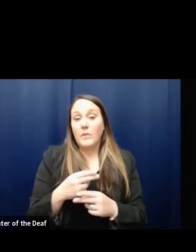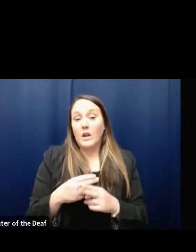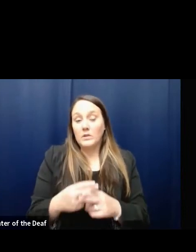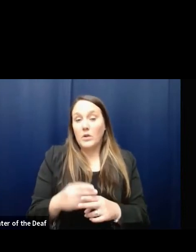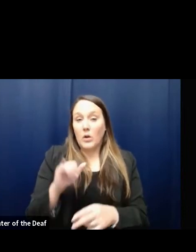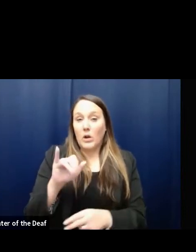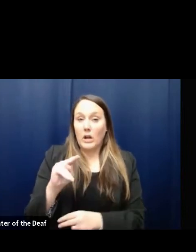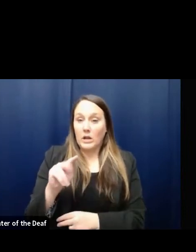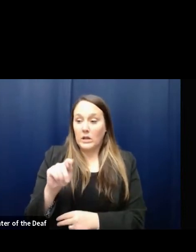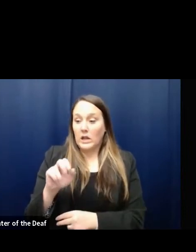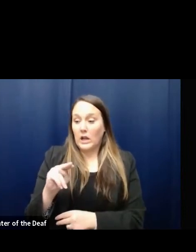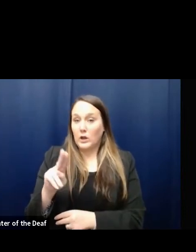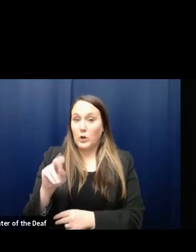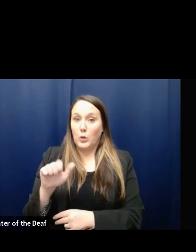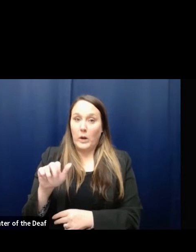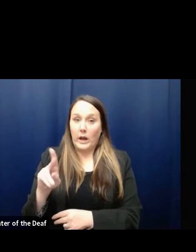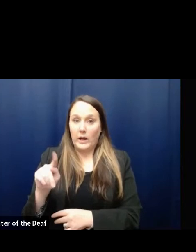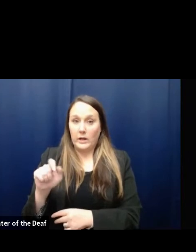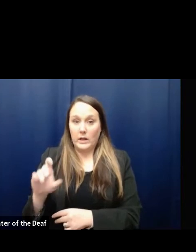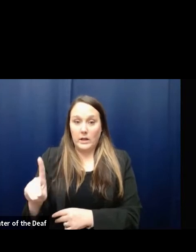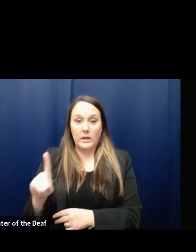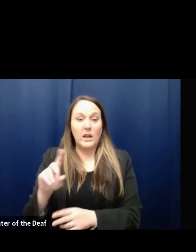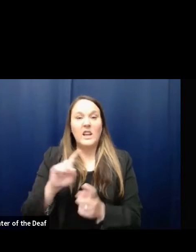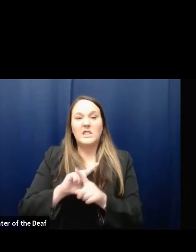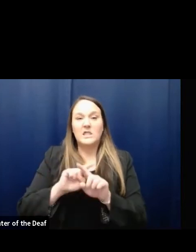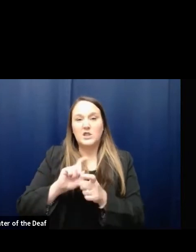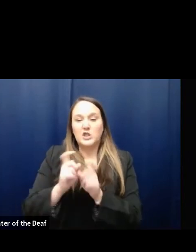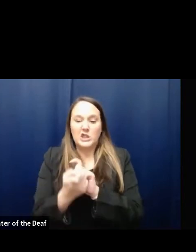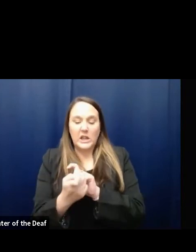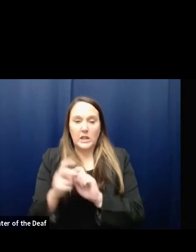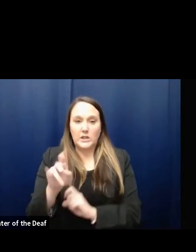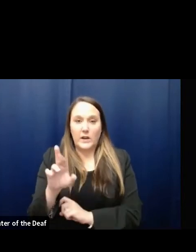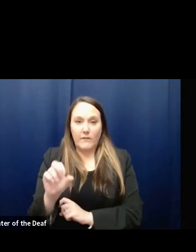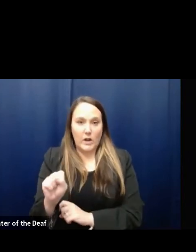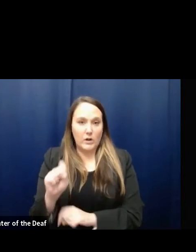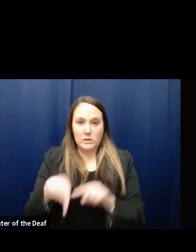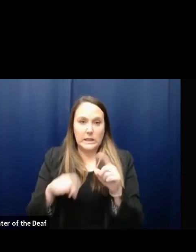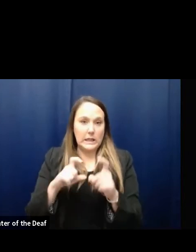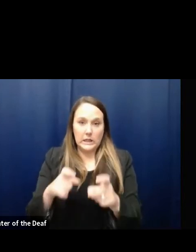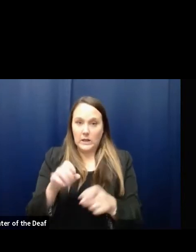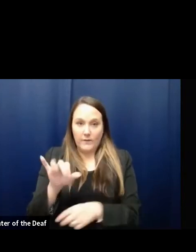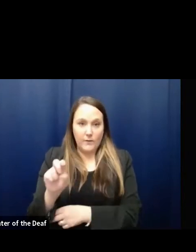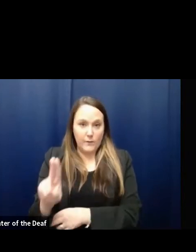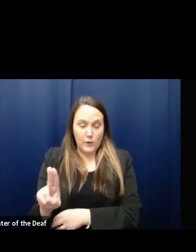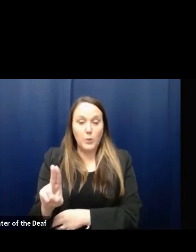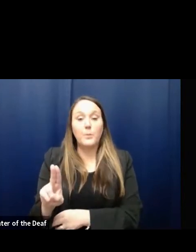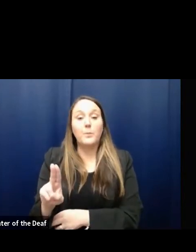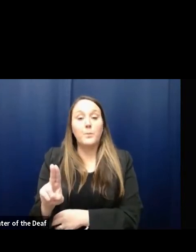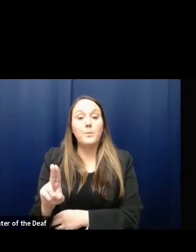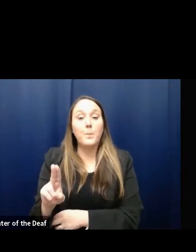it's an altered virus that cannot give you the flu. And it